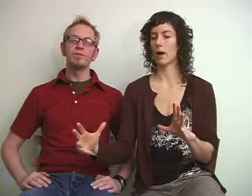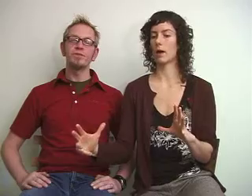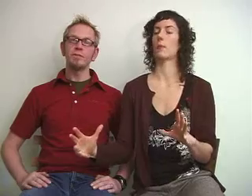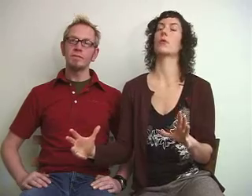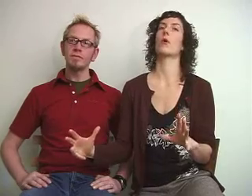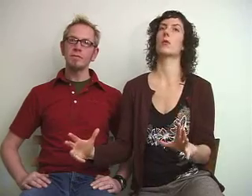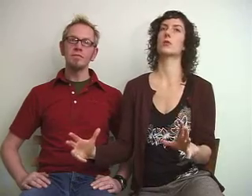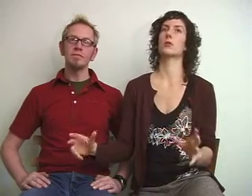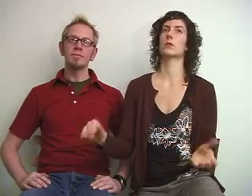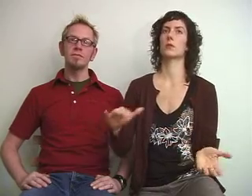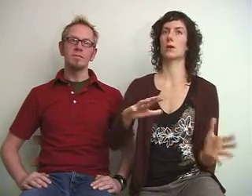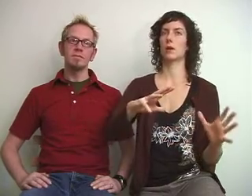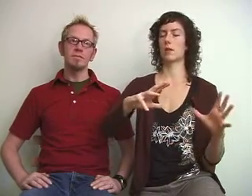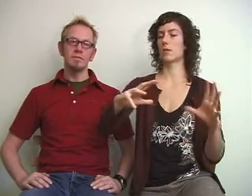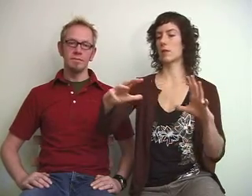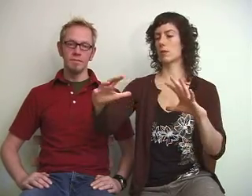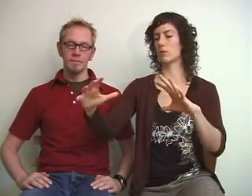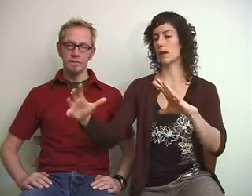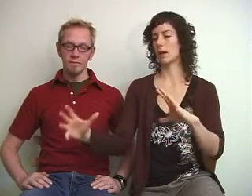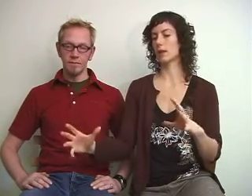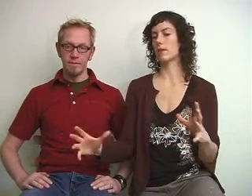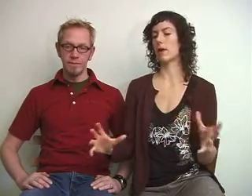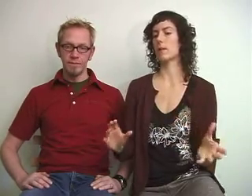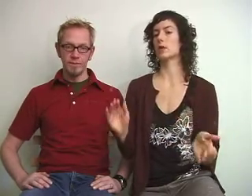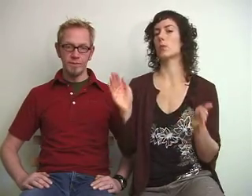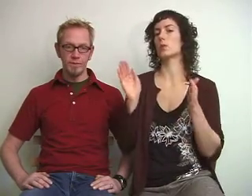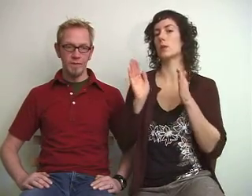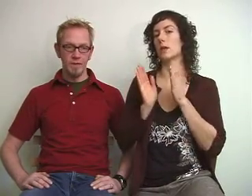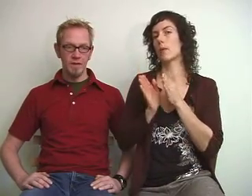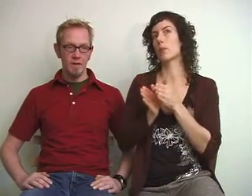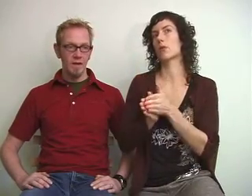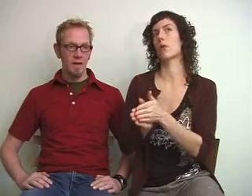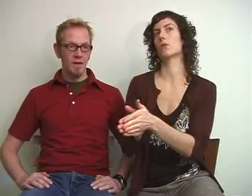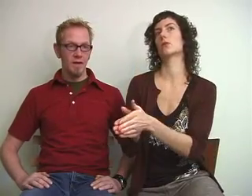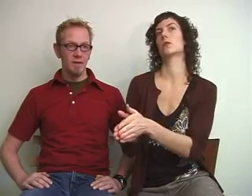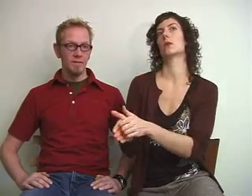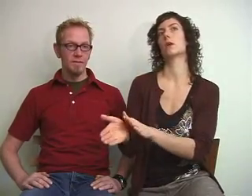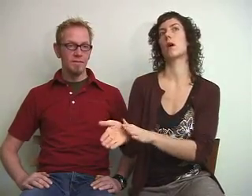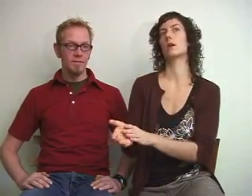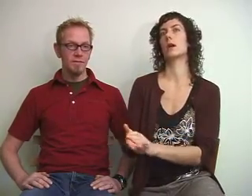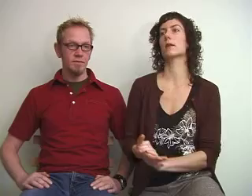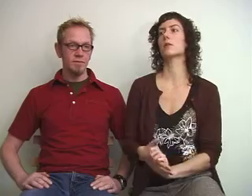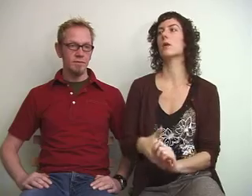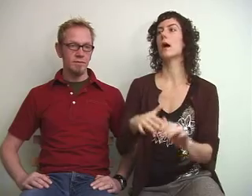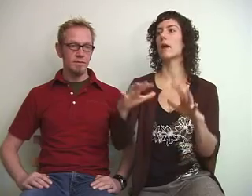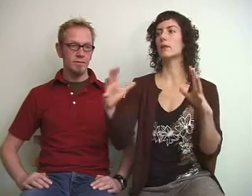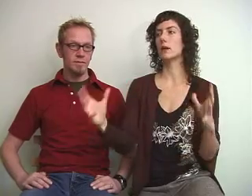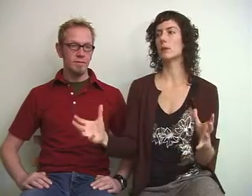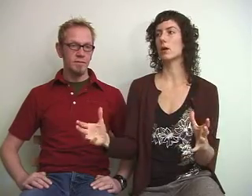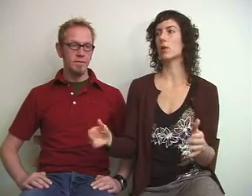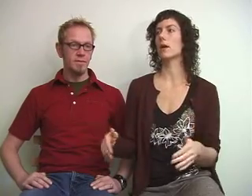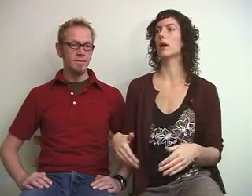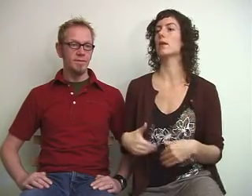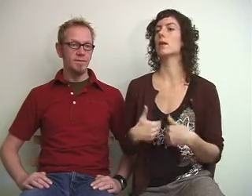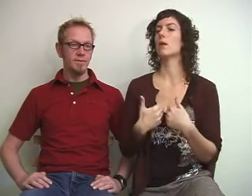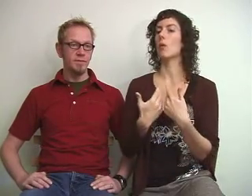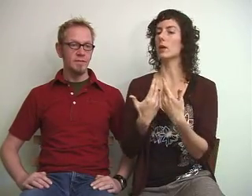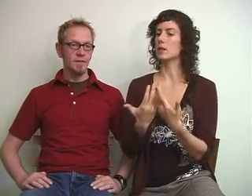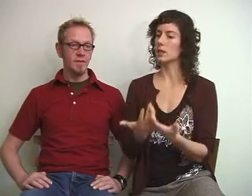an approach. It's creating an environment in which we can approach contact. So every time we go in, we